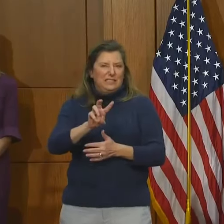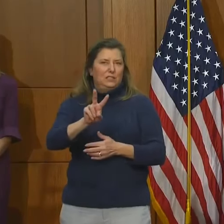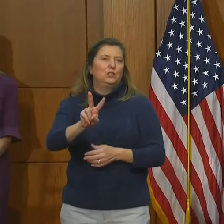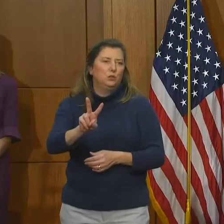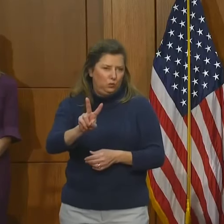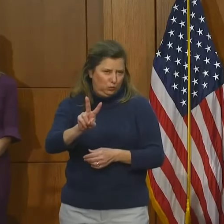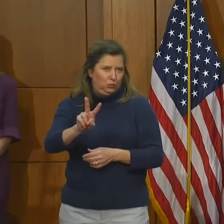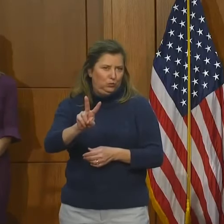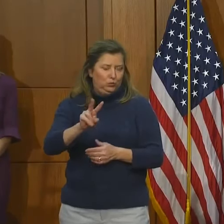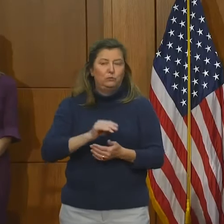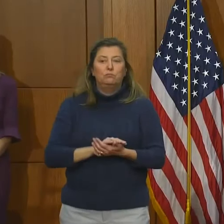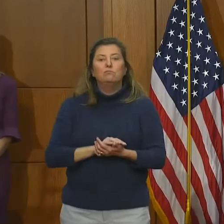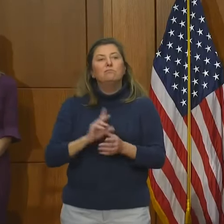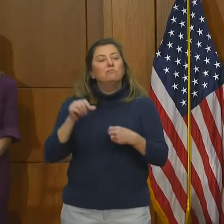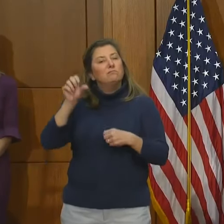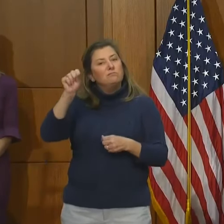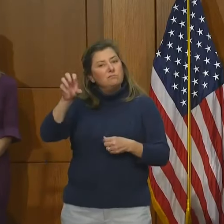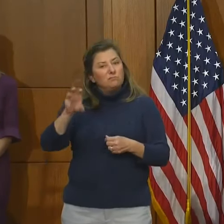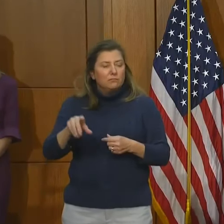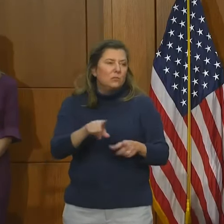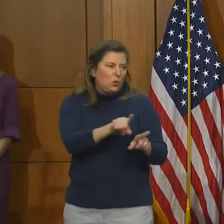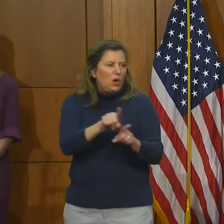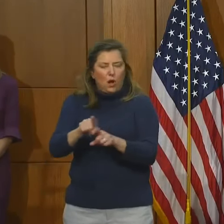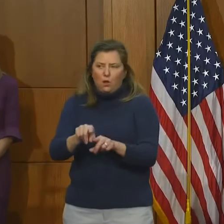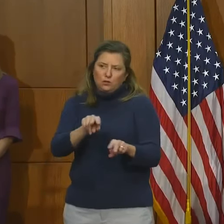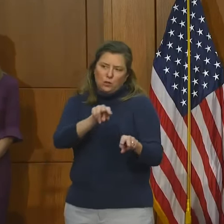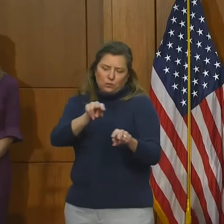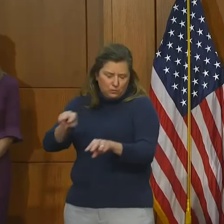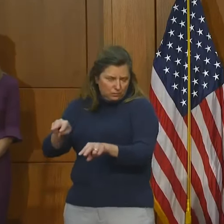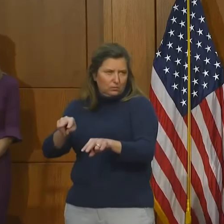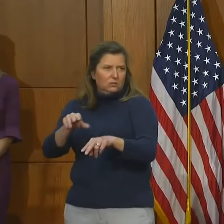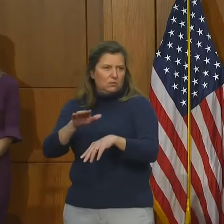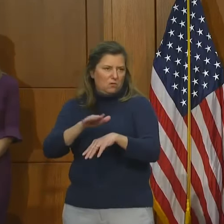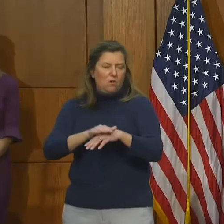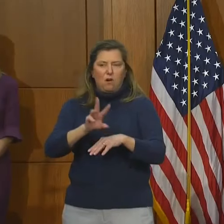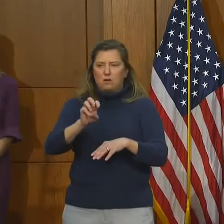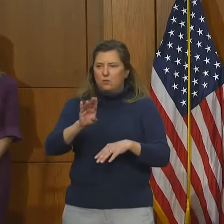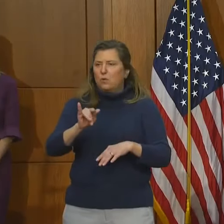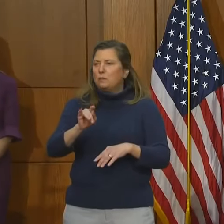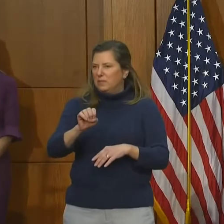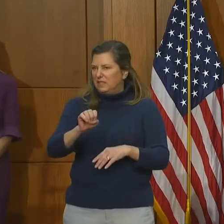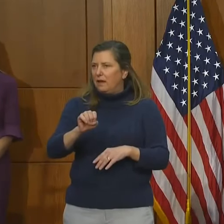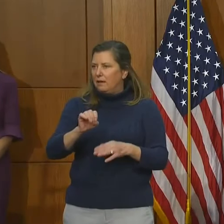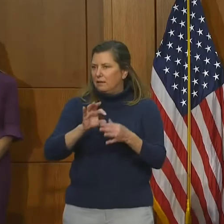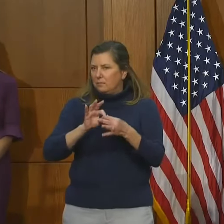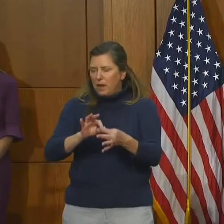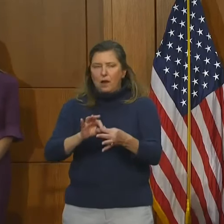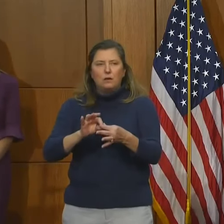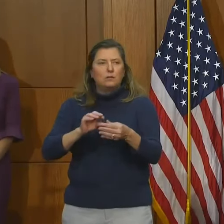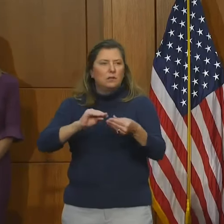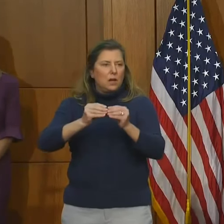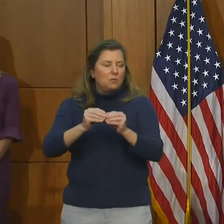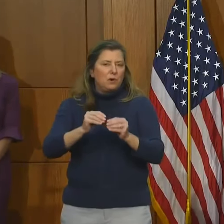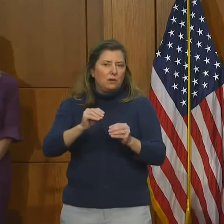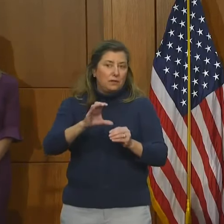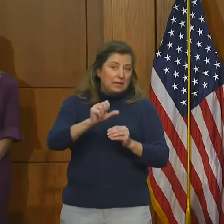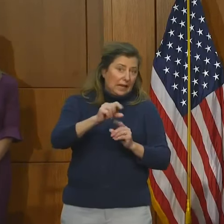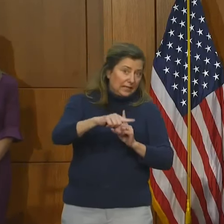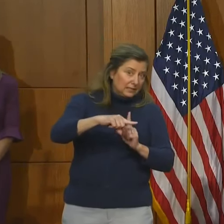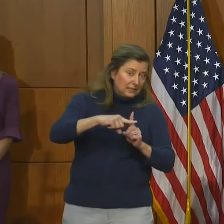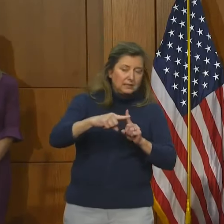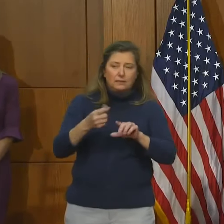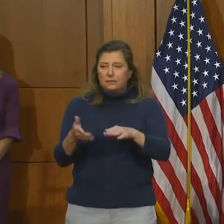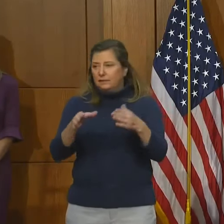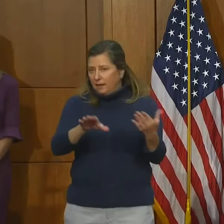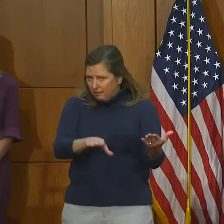6,662. I've been giving you updates which you can also find on the website regarding the number of cases and deaths